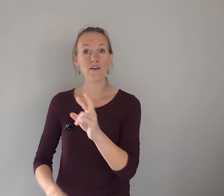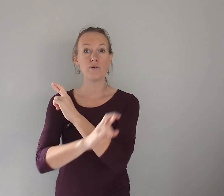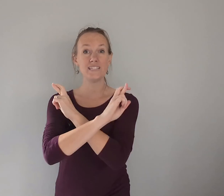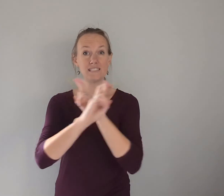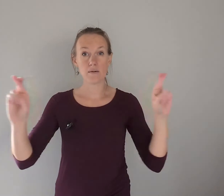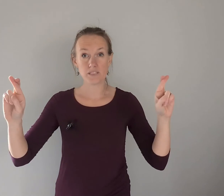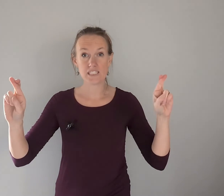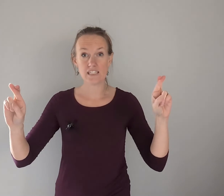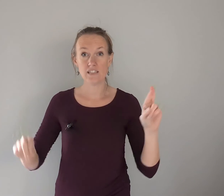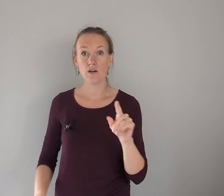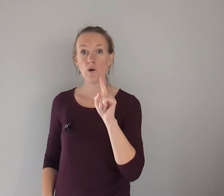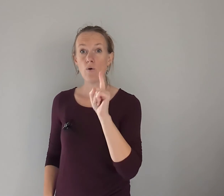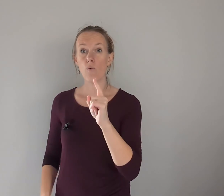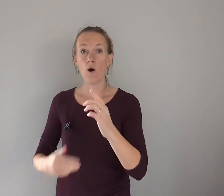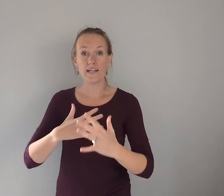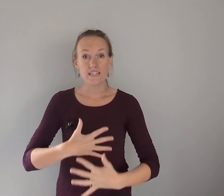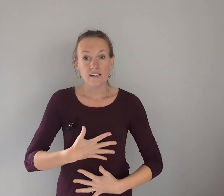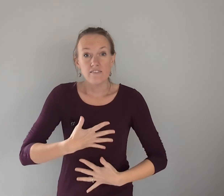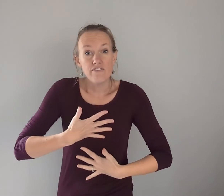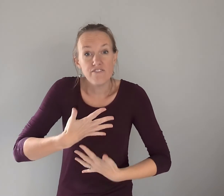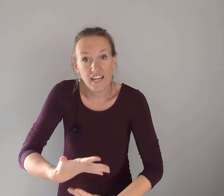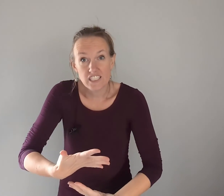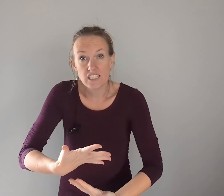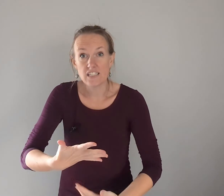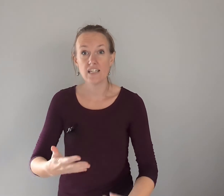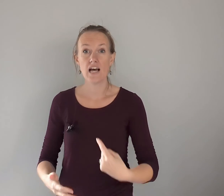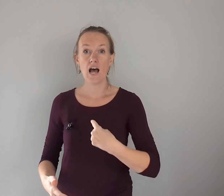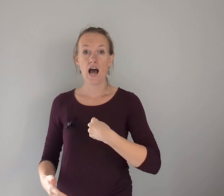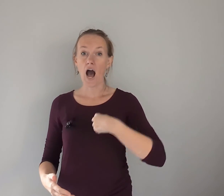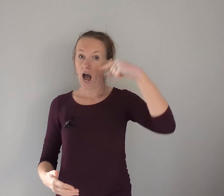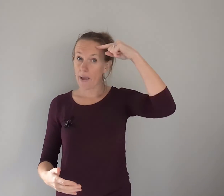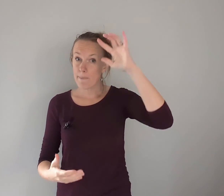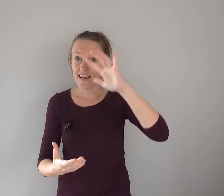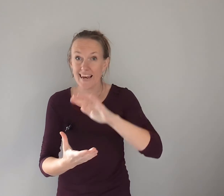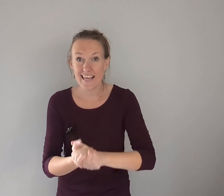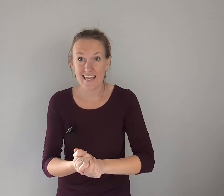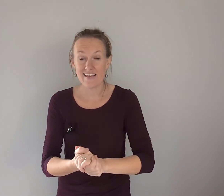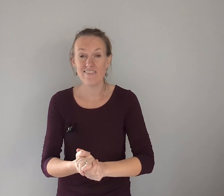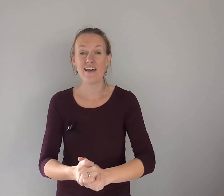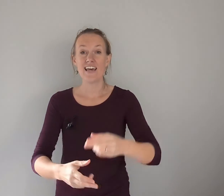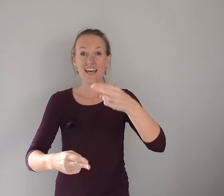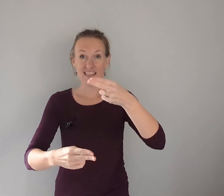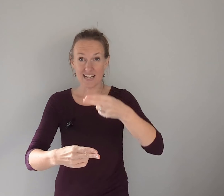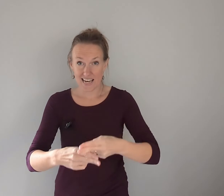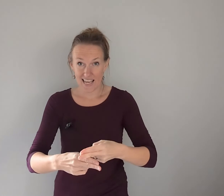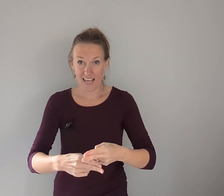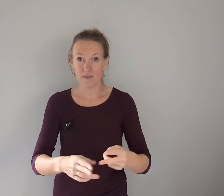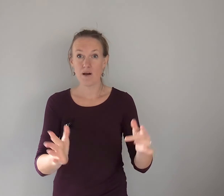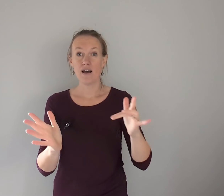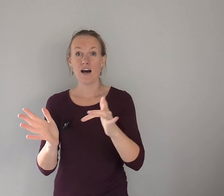one redemption, one confession. I believe in the name